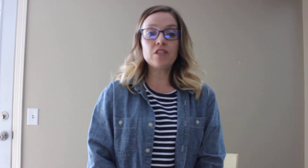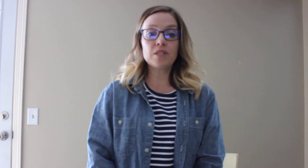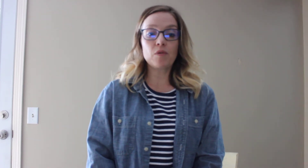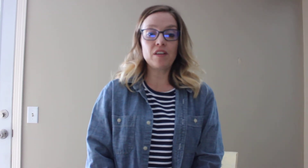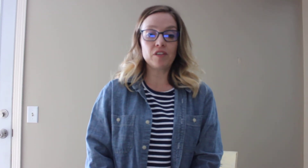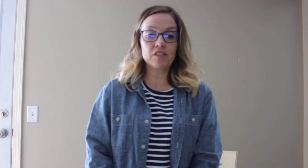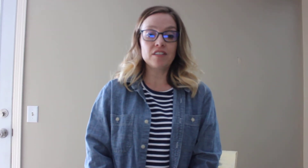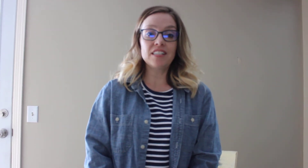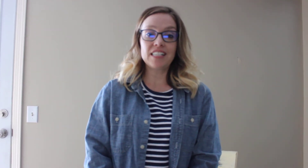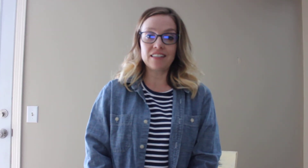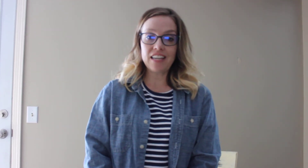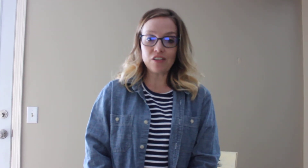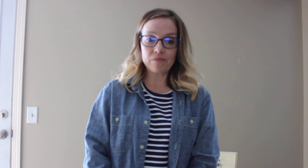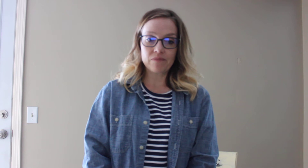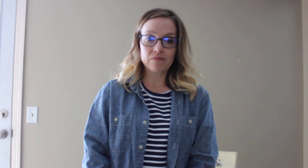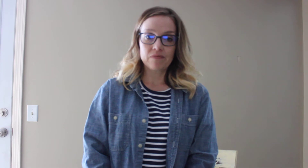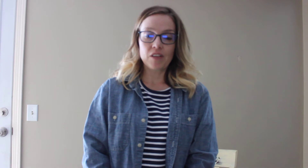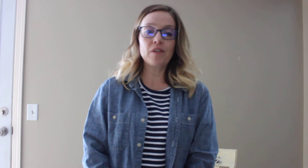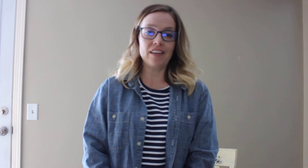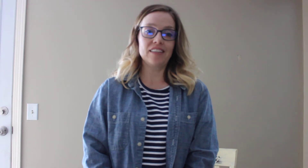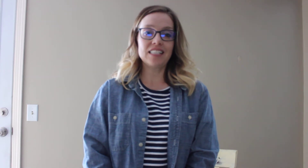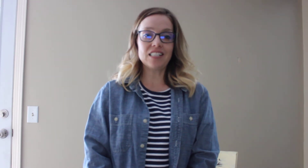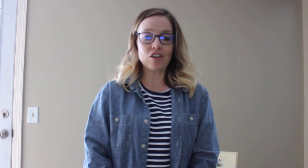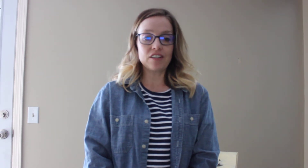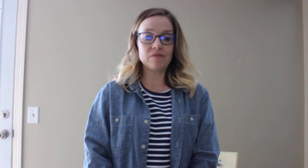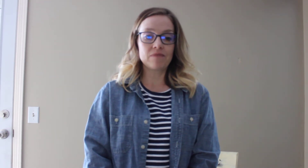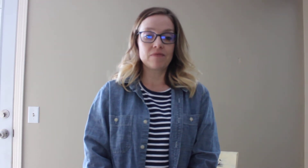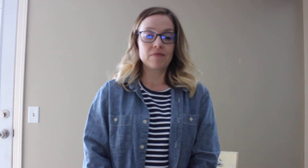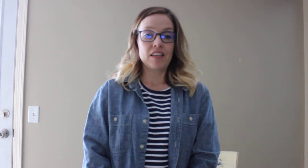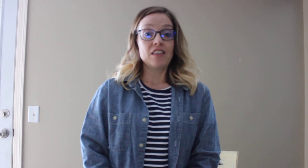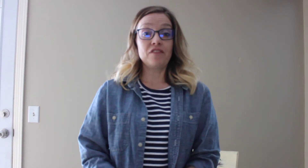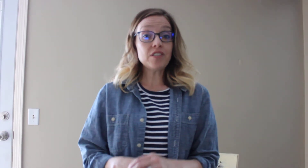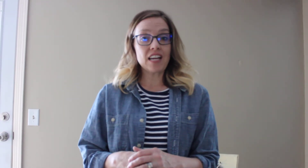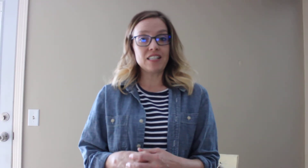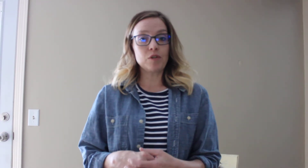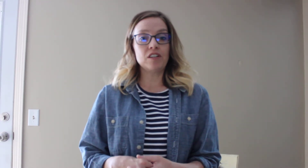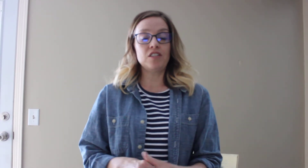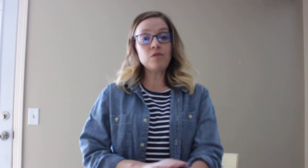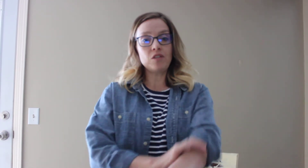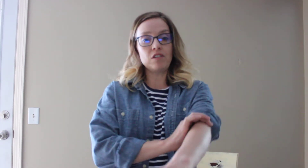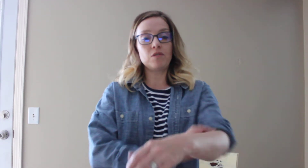use what we've learned to sing together. Okay, let's get started. The first signs we're going to do, and you can do it with